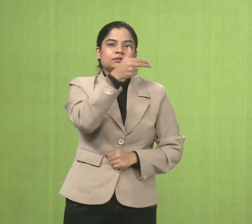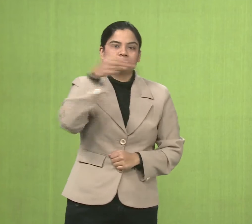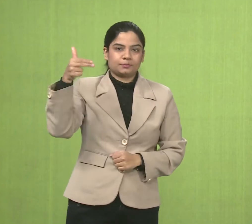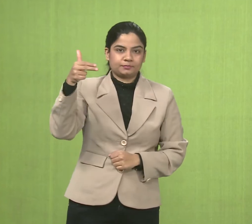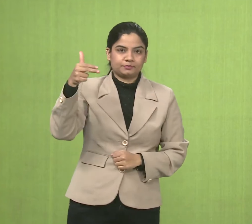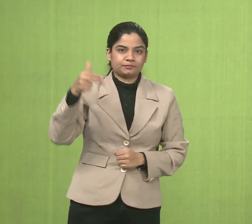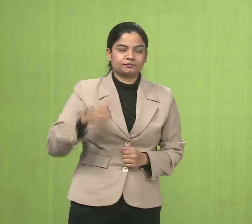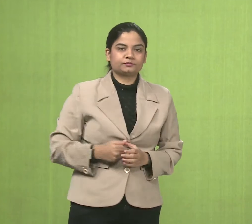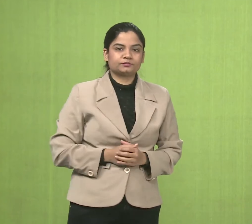are adolescents.